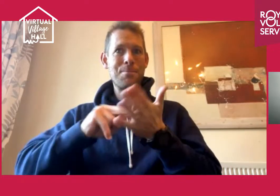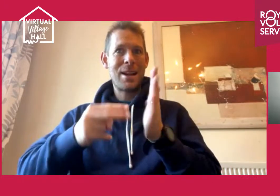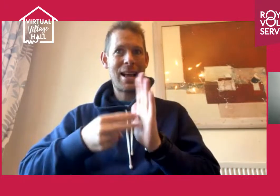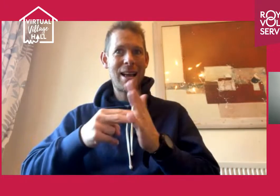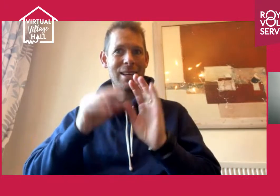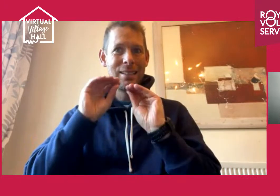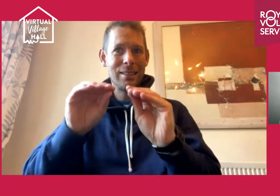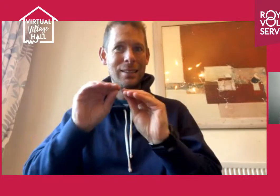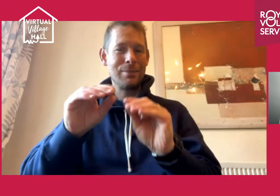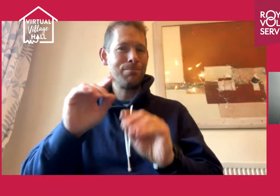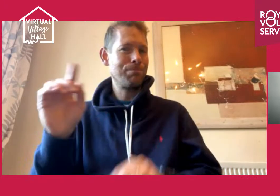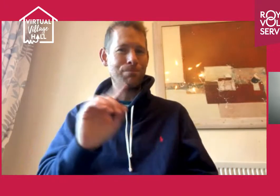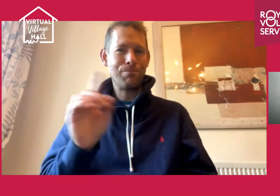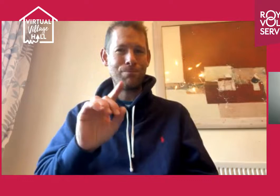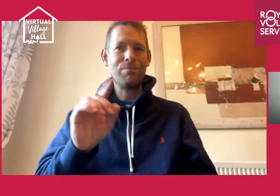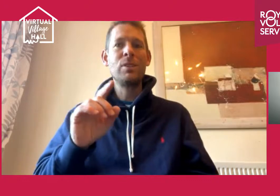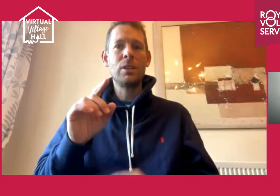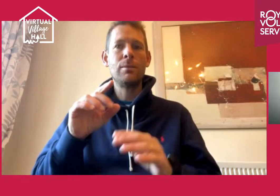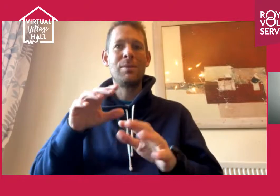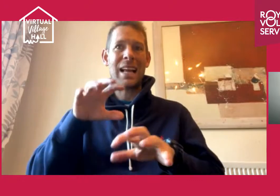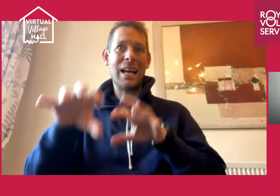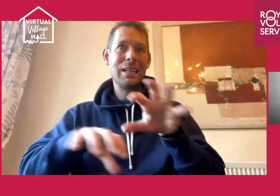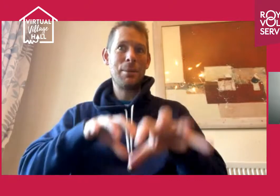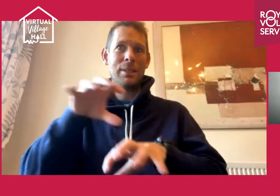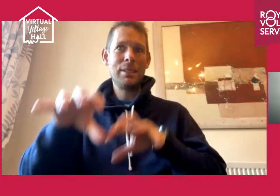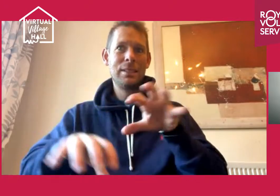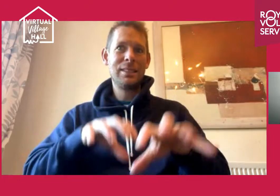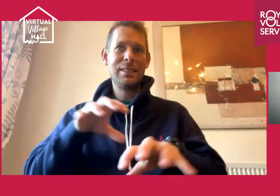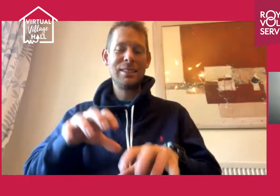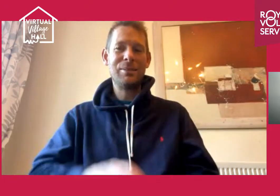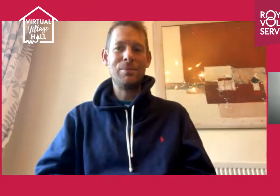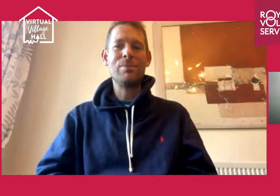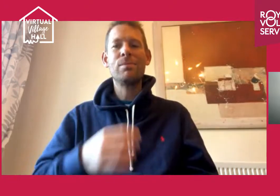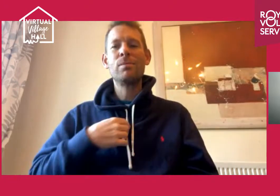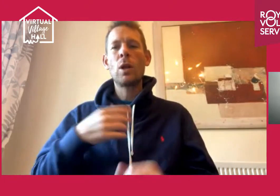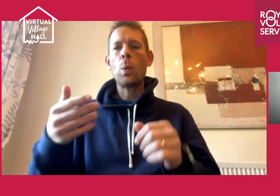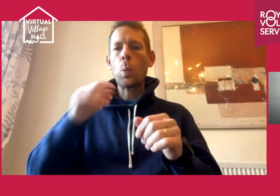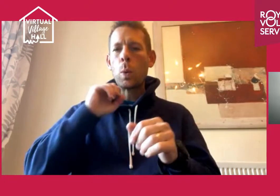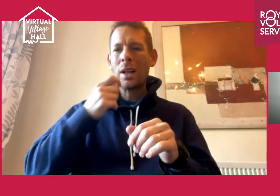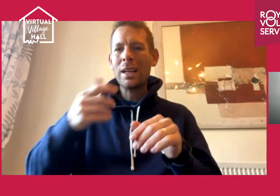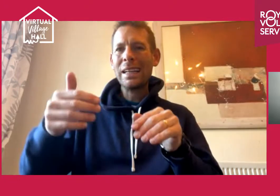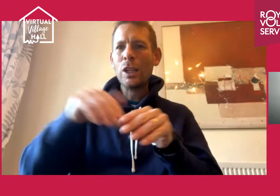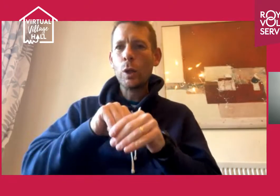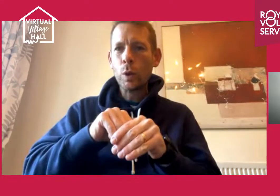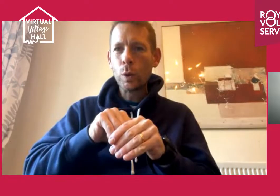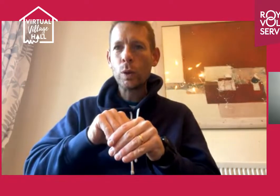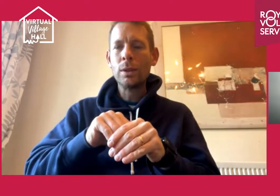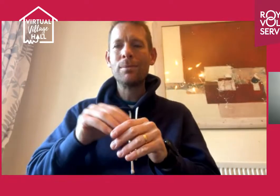So today the plan for this session is that I'm going to teach you the signs for some